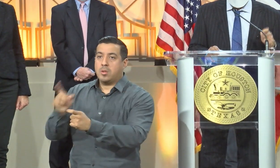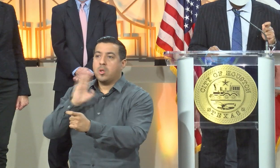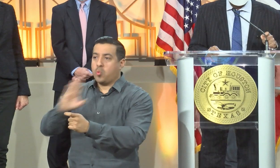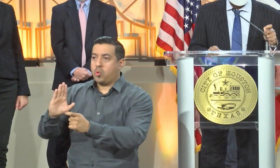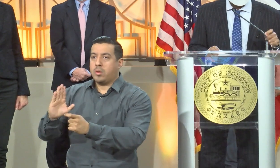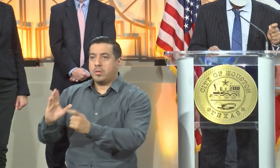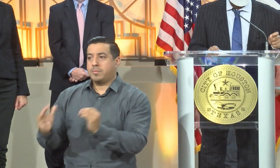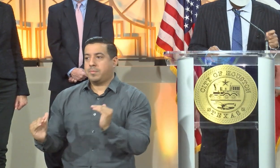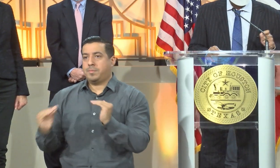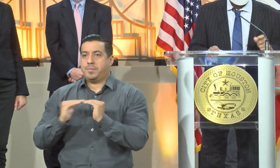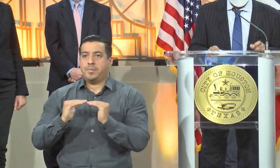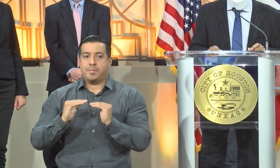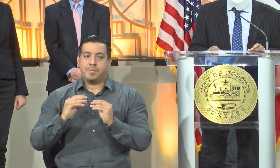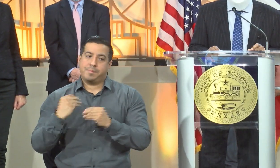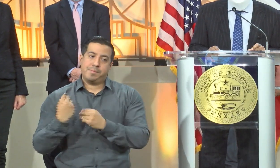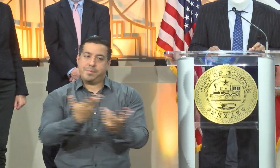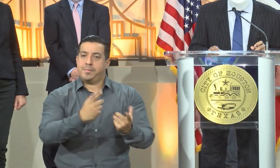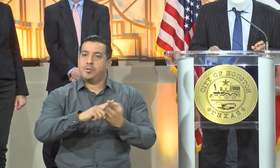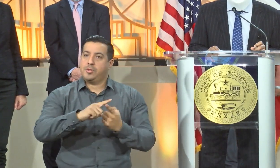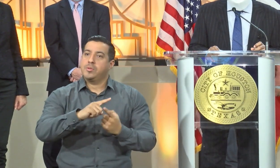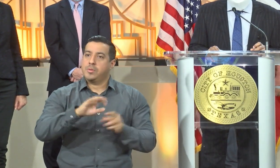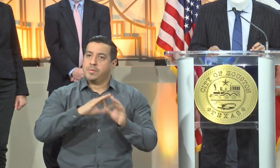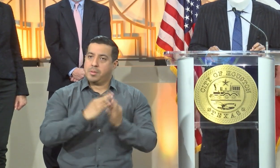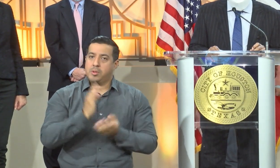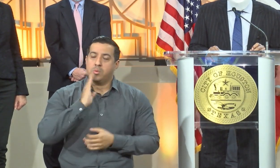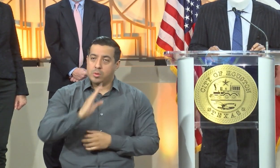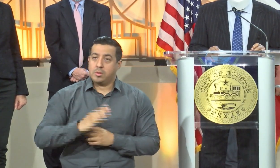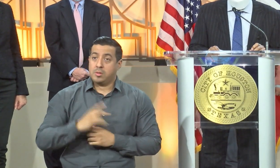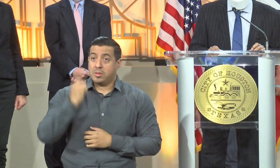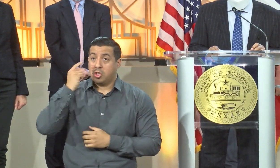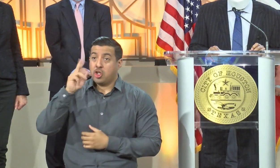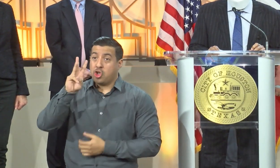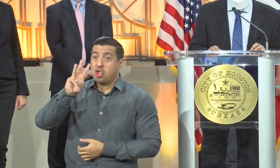needs of many, many families. So that's